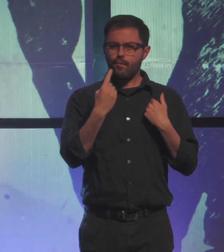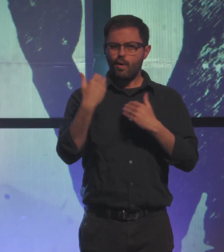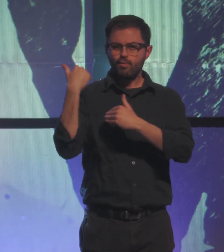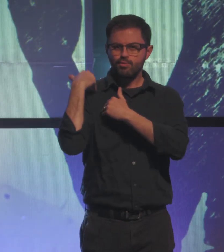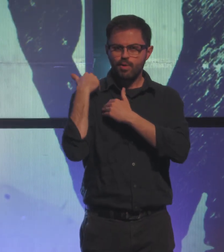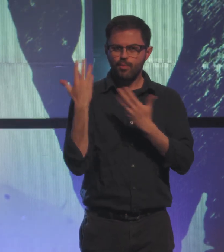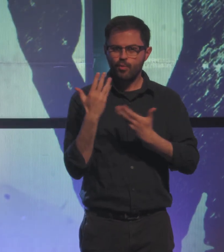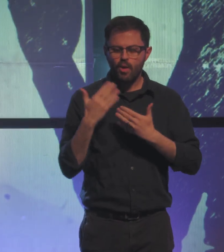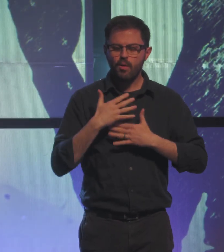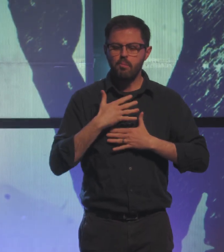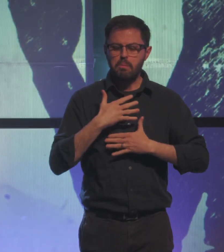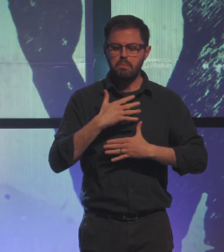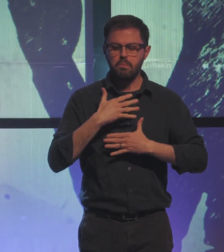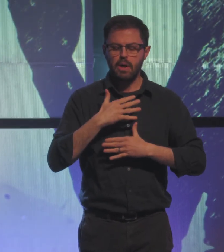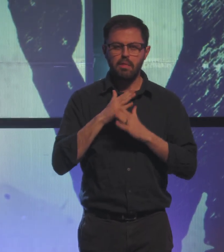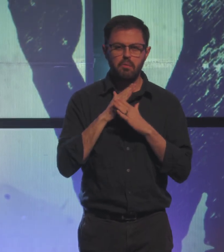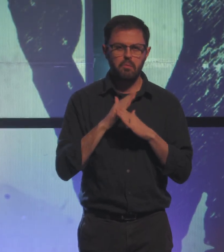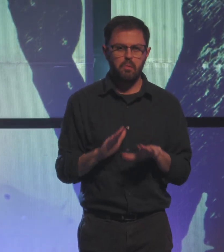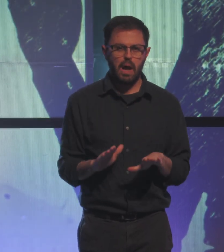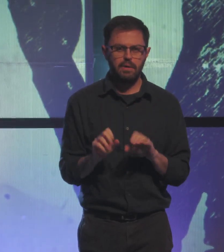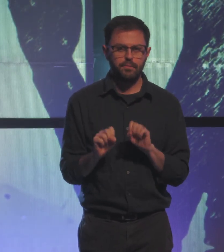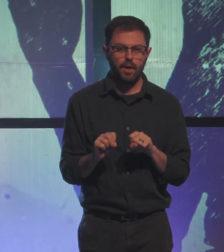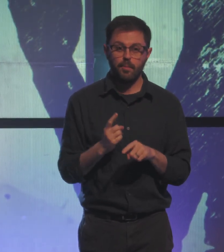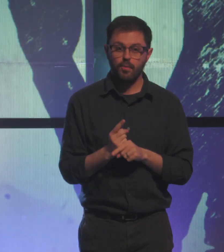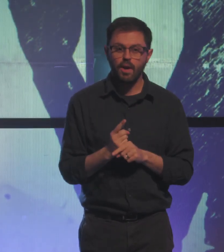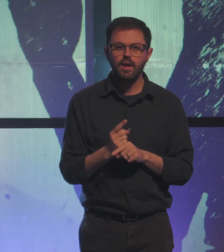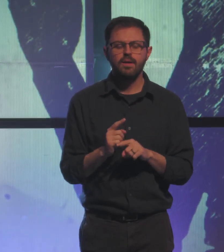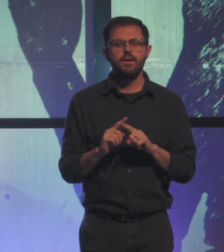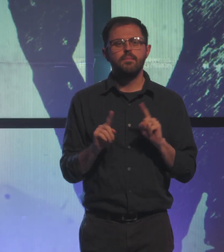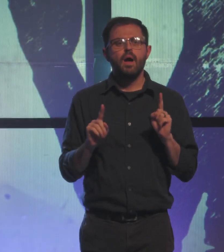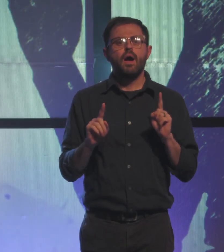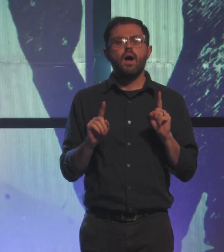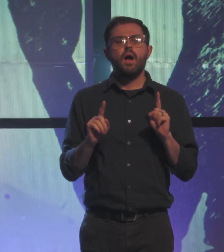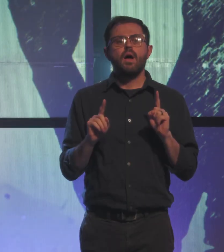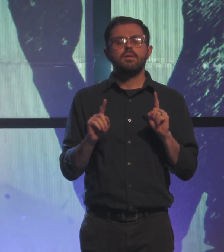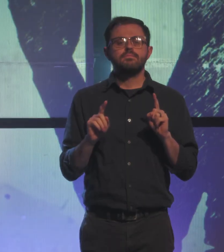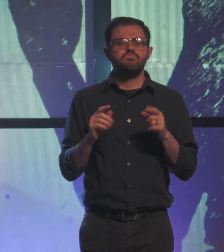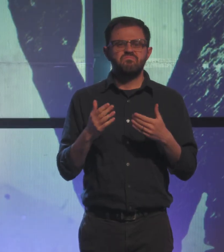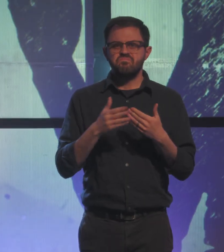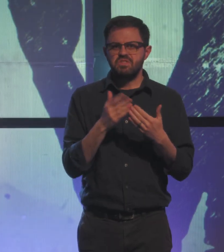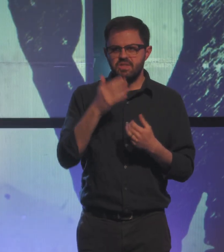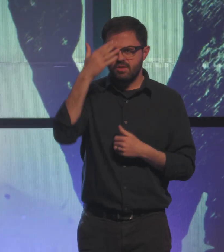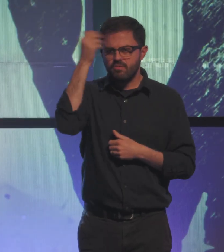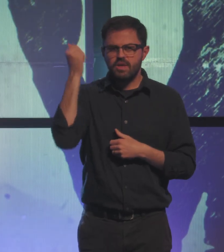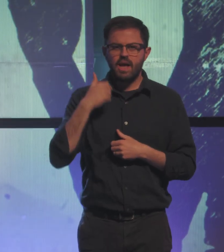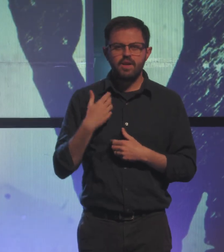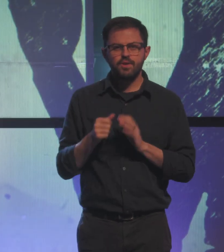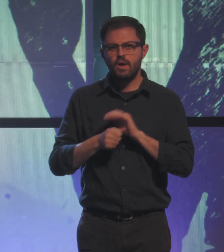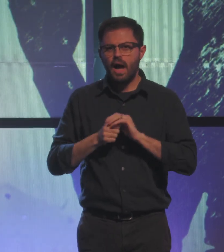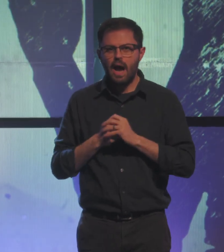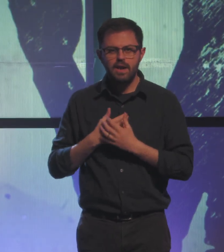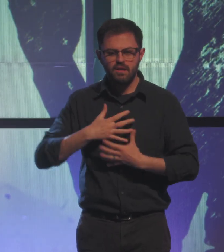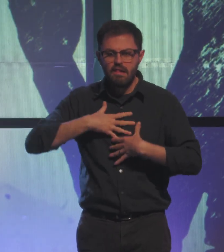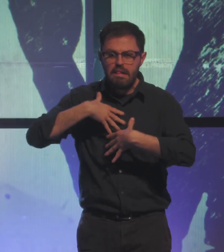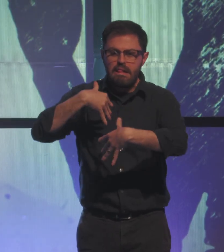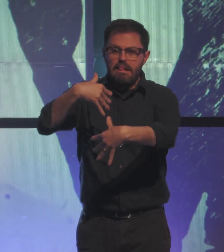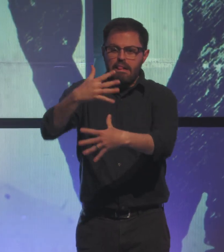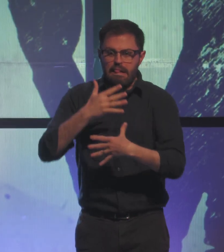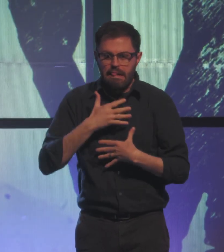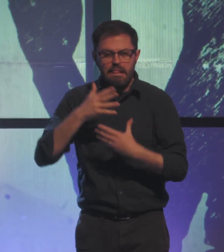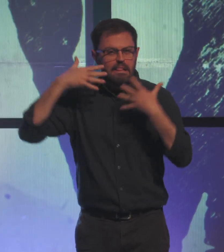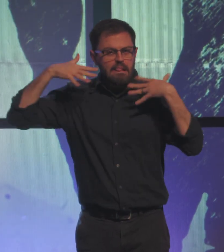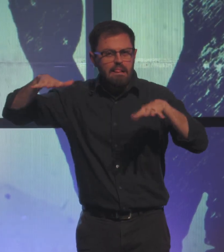as quietly as possible. But of course, all of a sudden you forget how to do that, right? You're like hiding, you're like, and you're like, why am